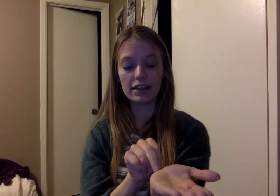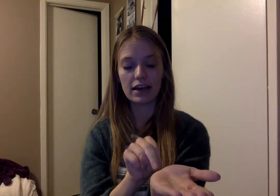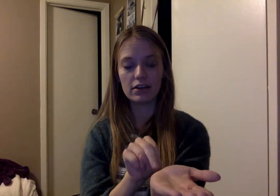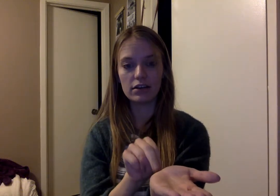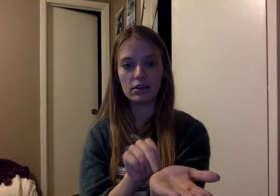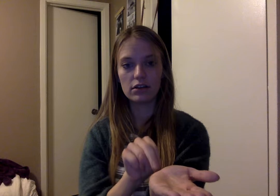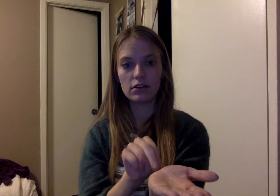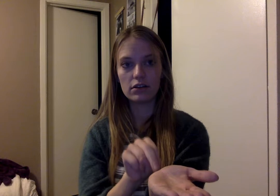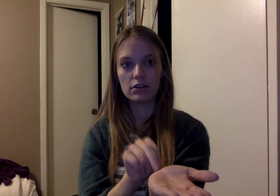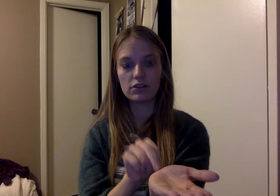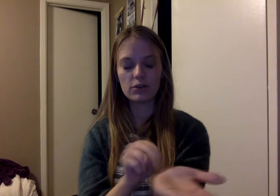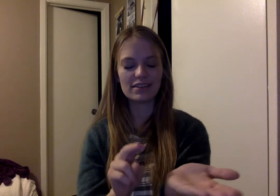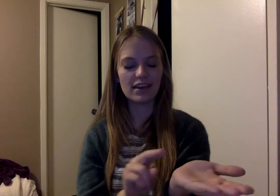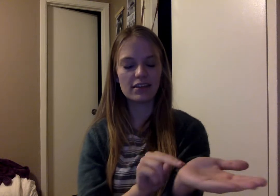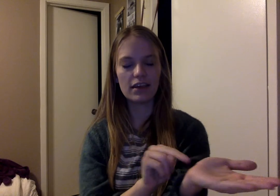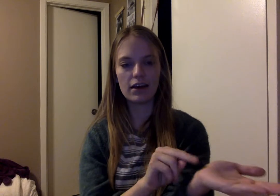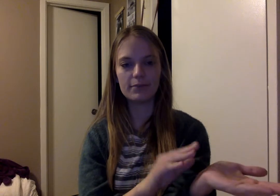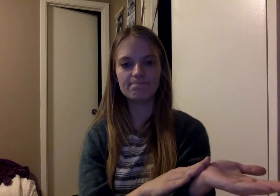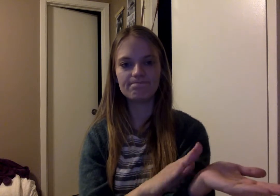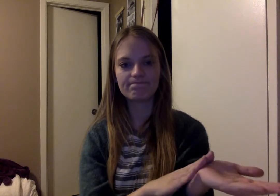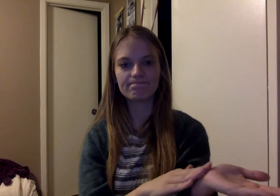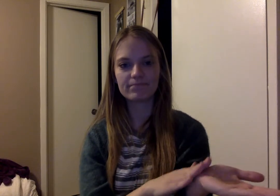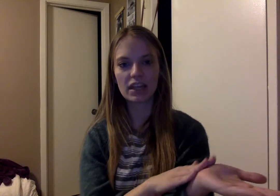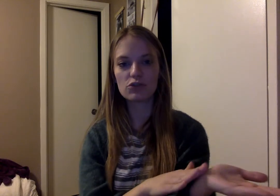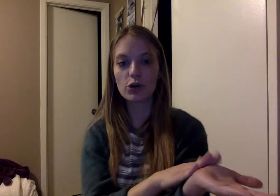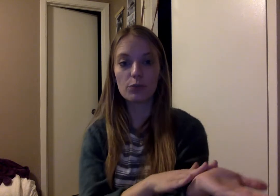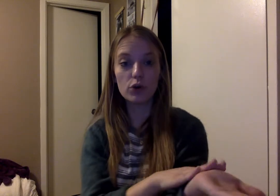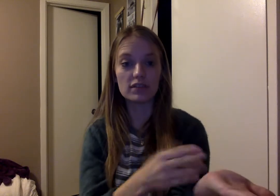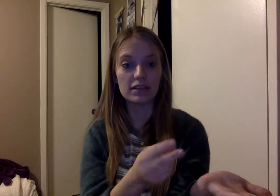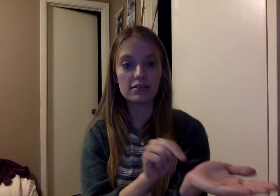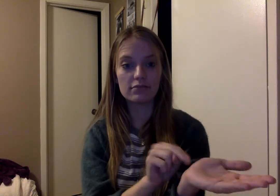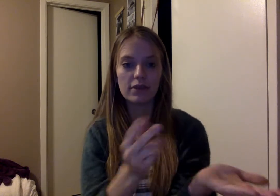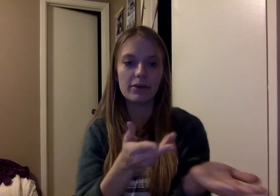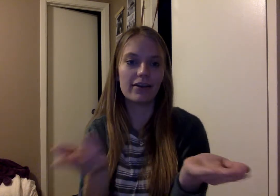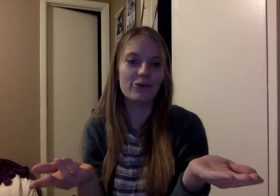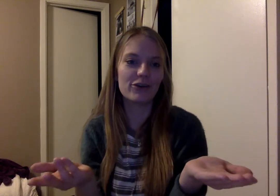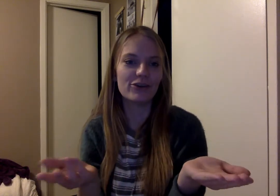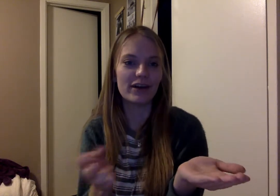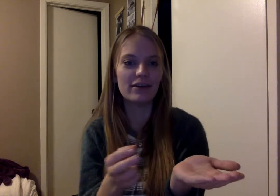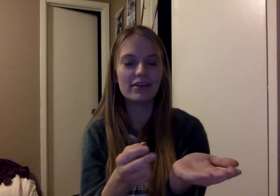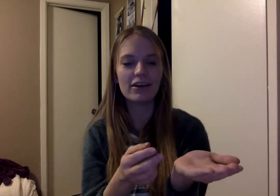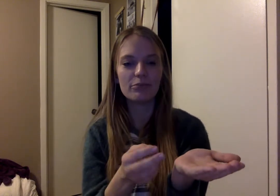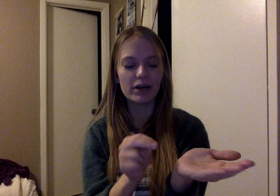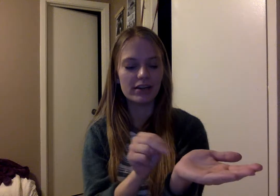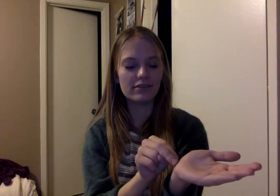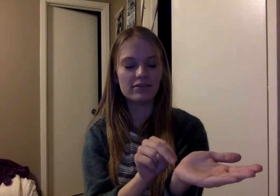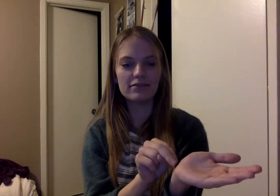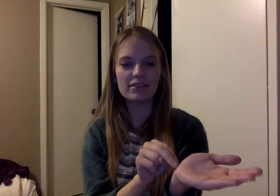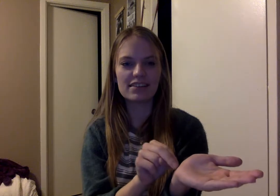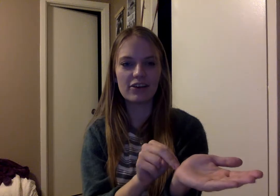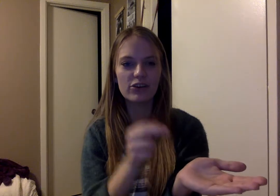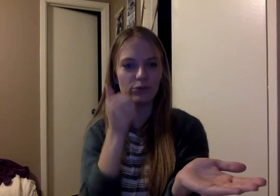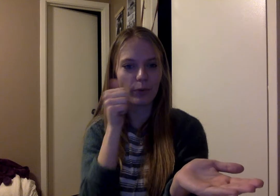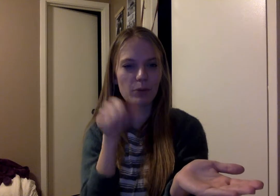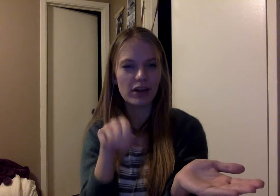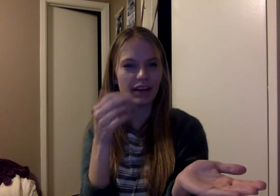that. So it's like it's where your pulse is. I mean, I know y'all know that, but that's how you remember it, and